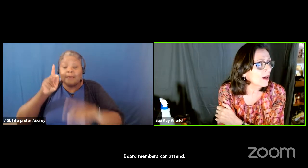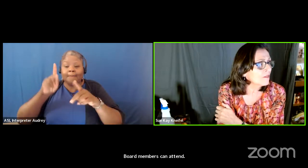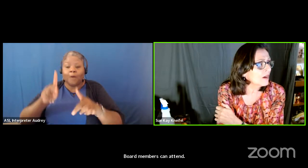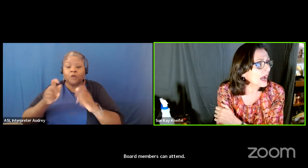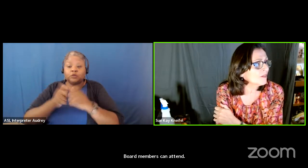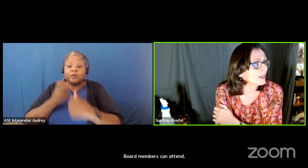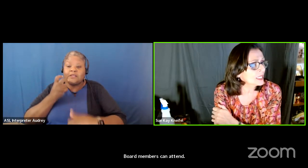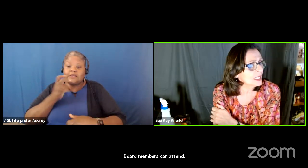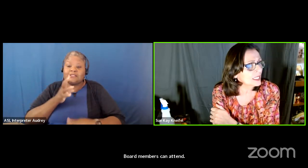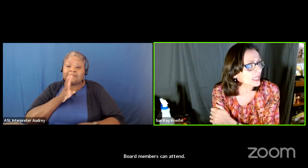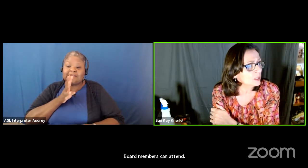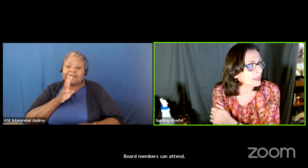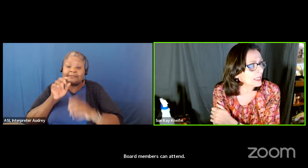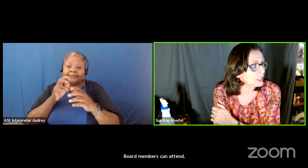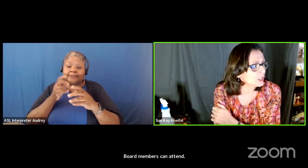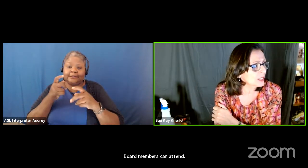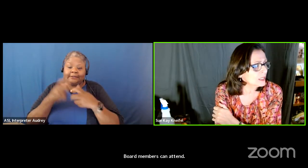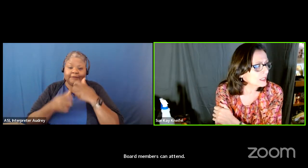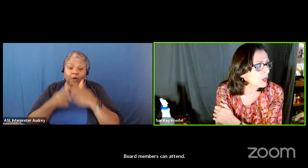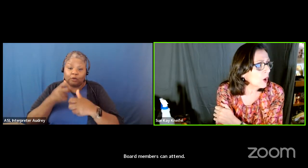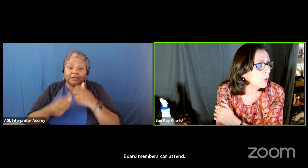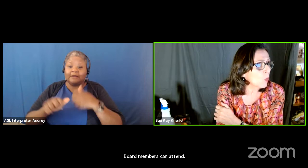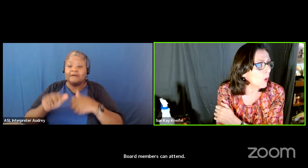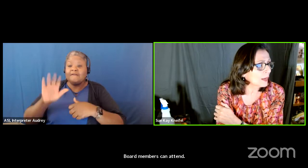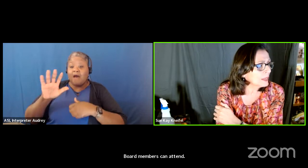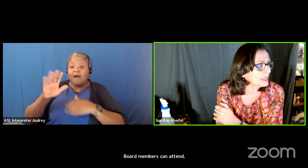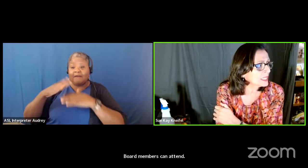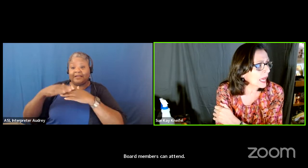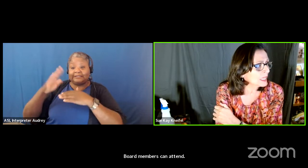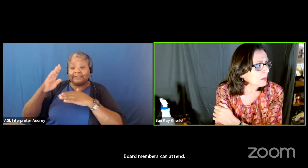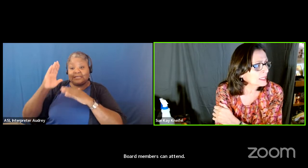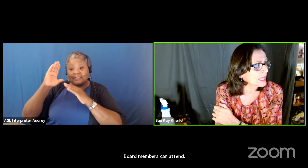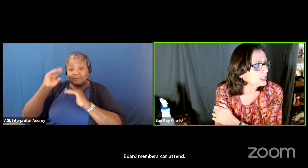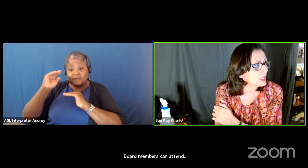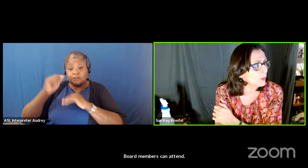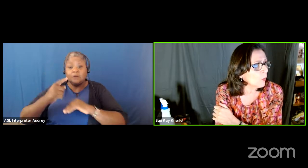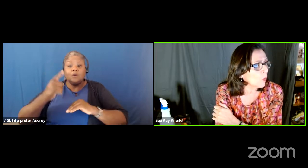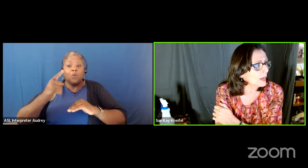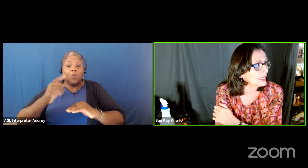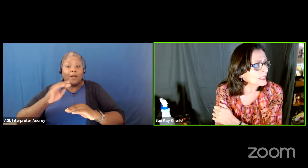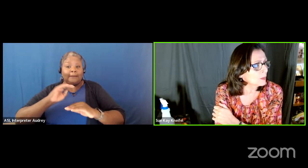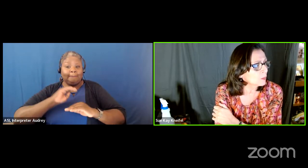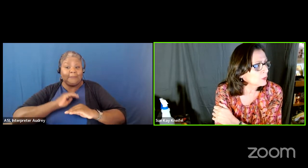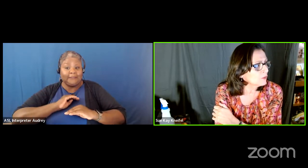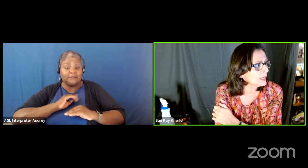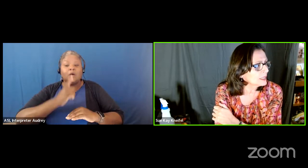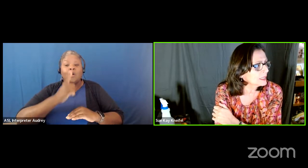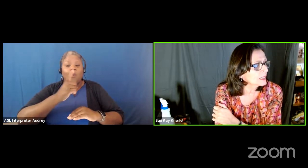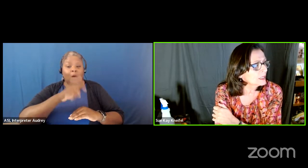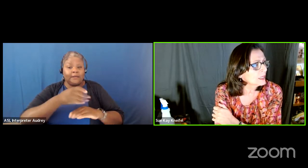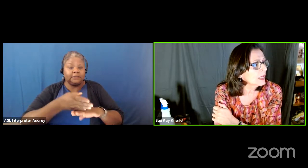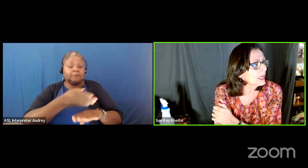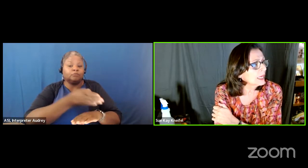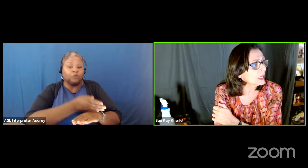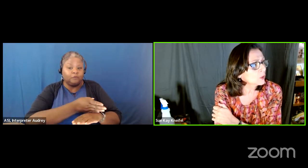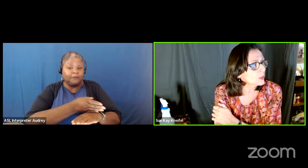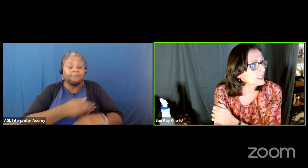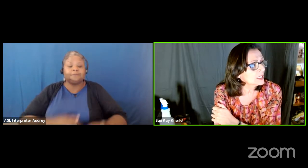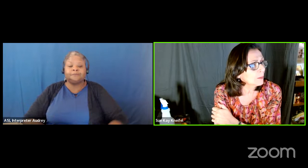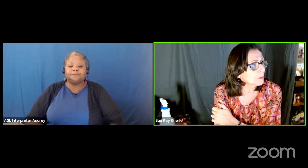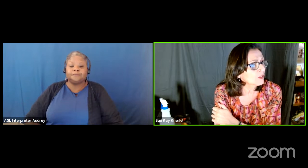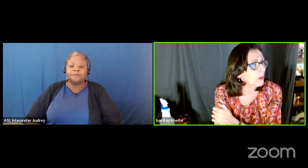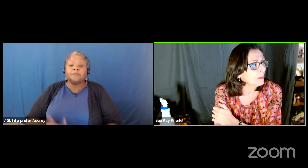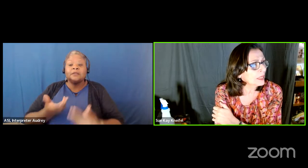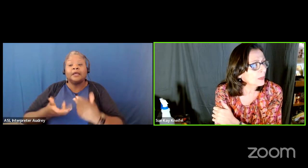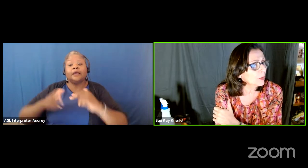difficulties. 5, exceeds expectations. 1, meets expectation. 1, needs improvement.